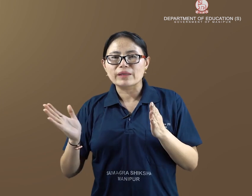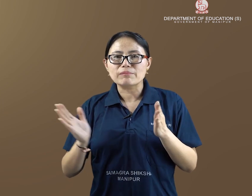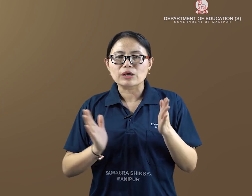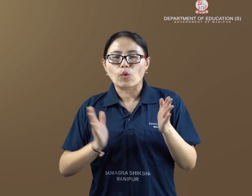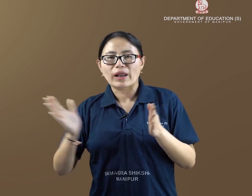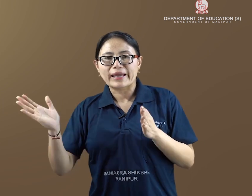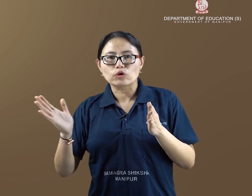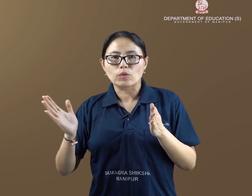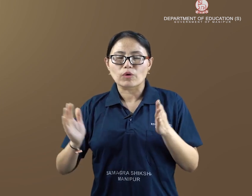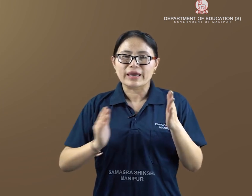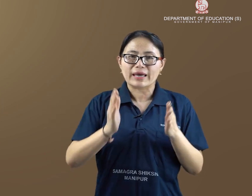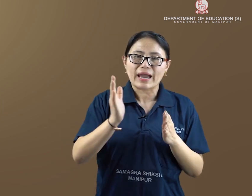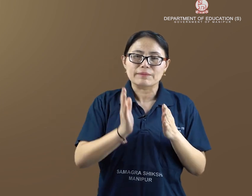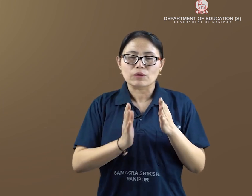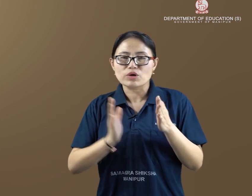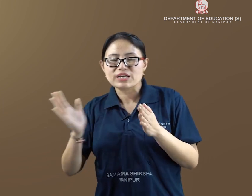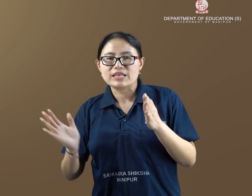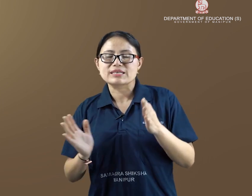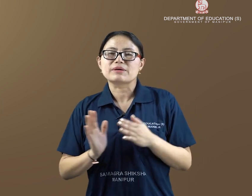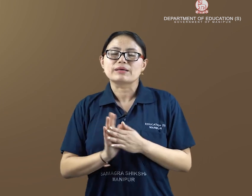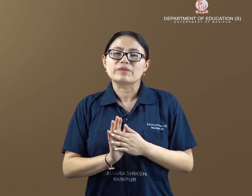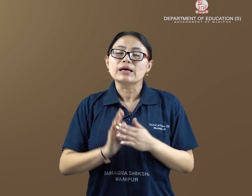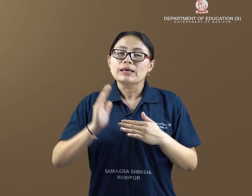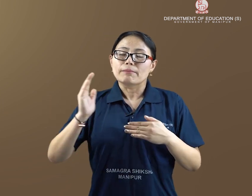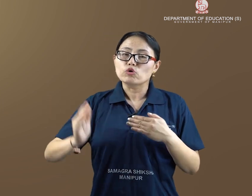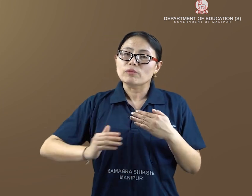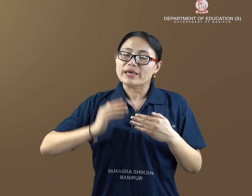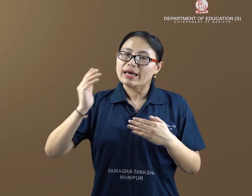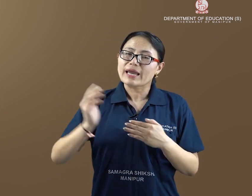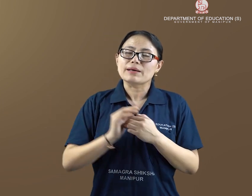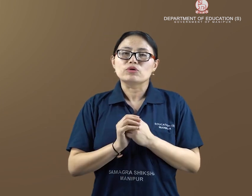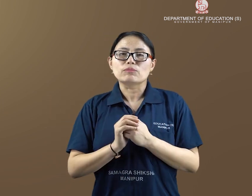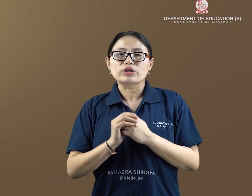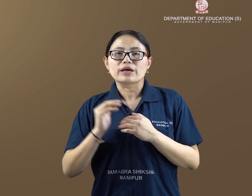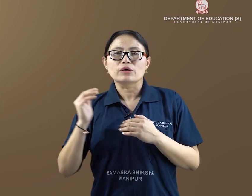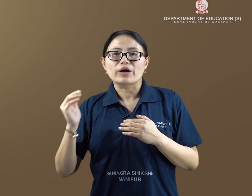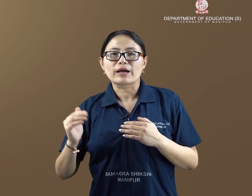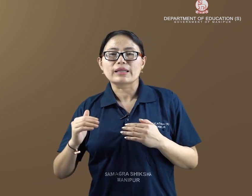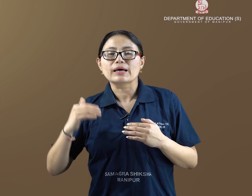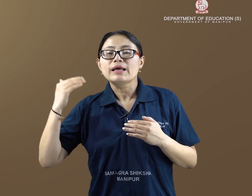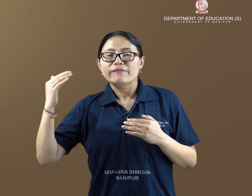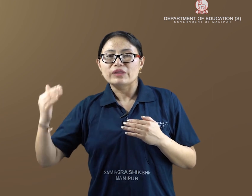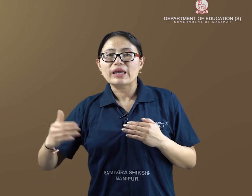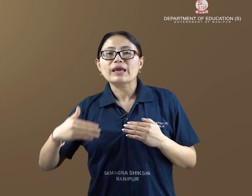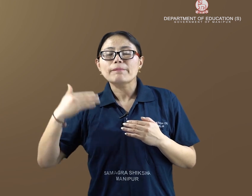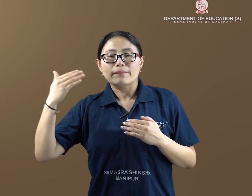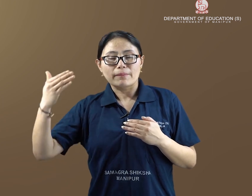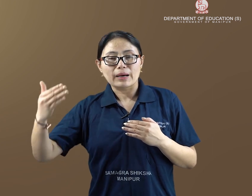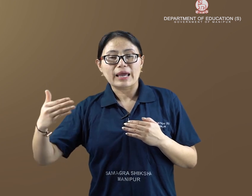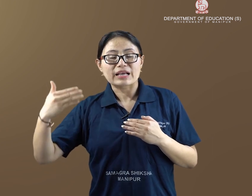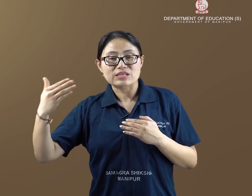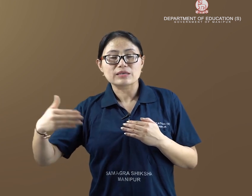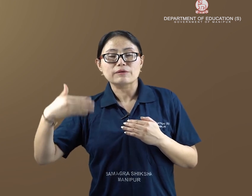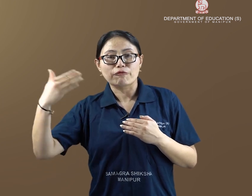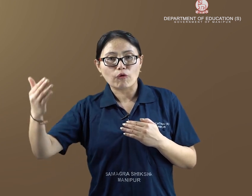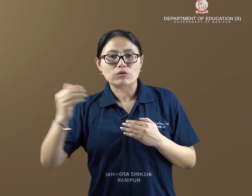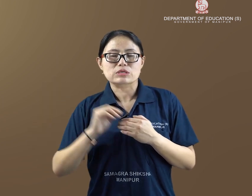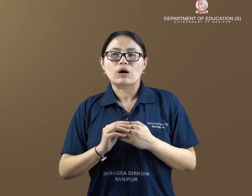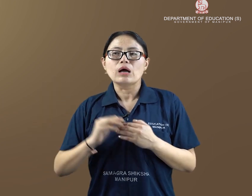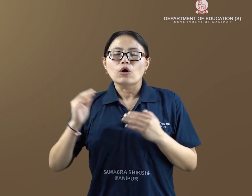randomly collide to ba koi yai khaina ba koi change in matam da madung ma yai khaina ba na moi da ke dewi har kanda de man exert force ko on